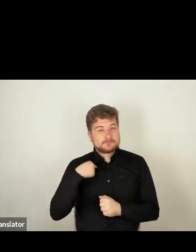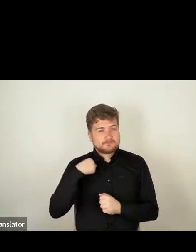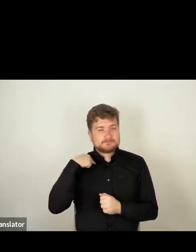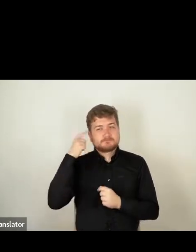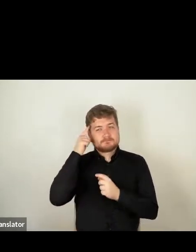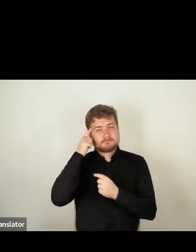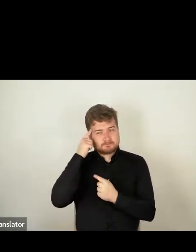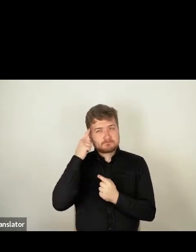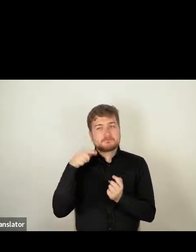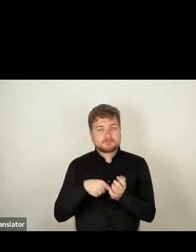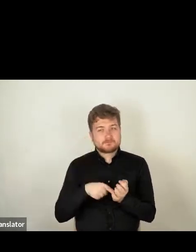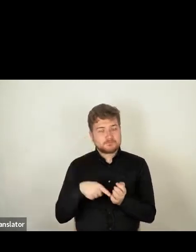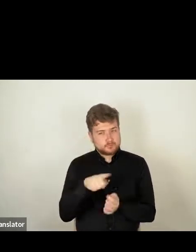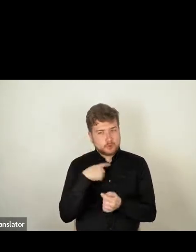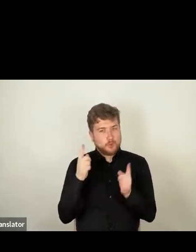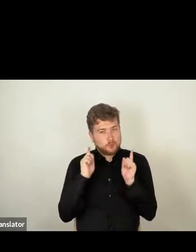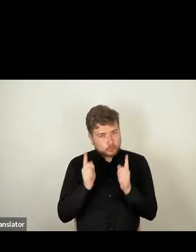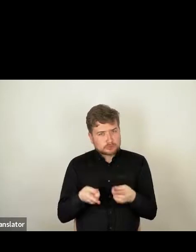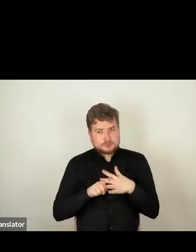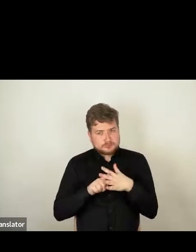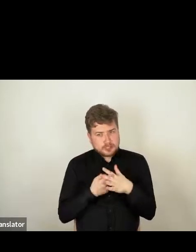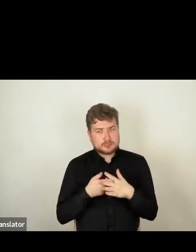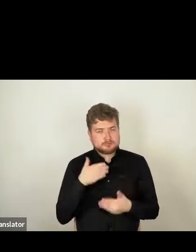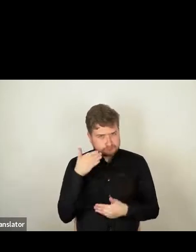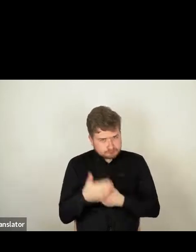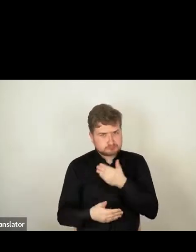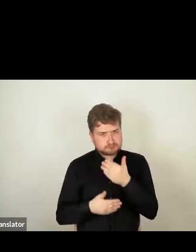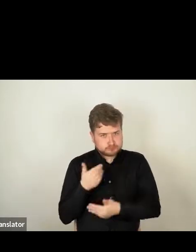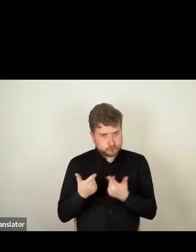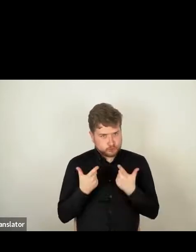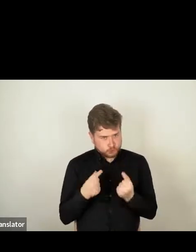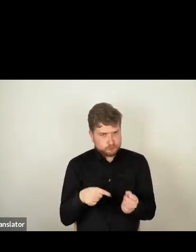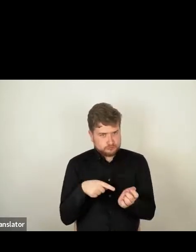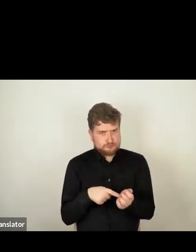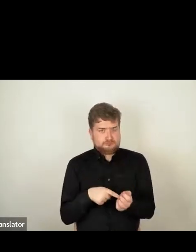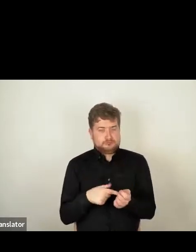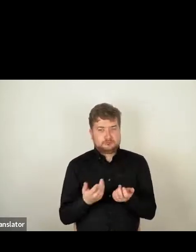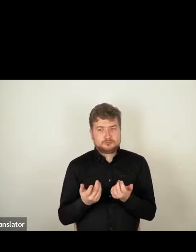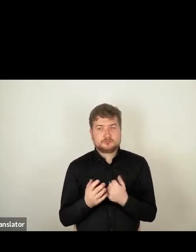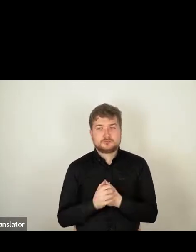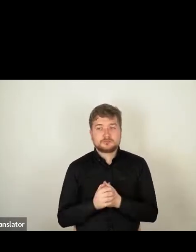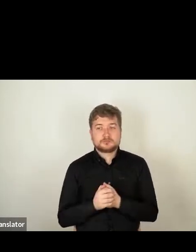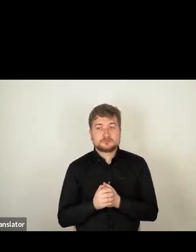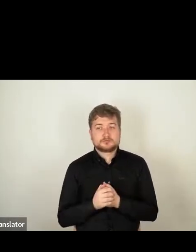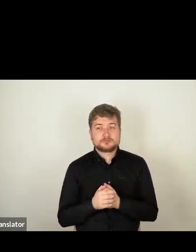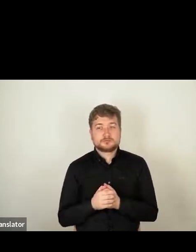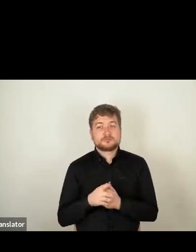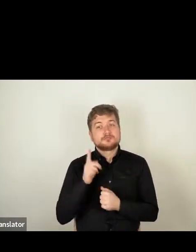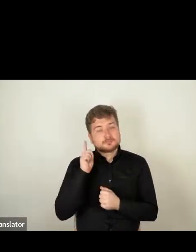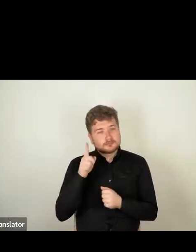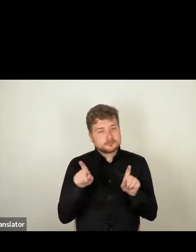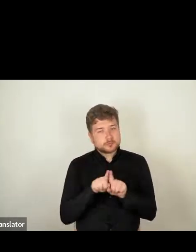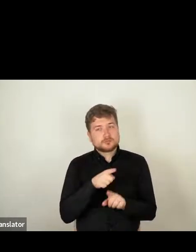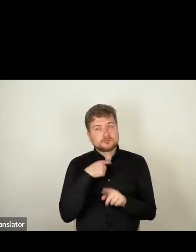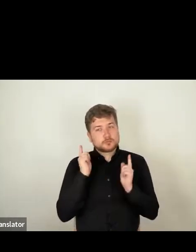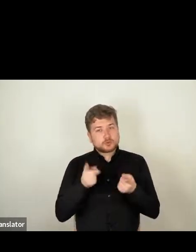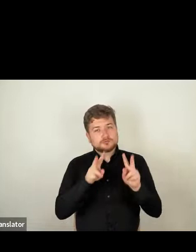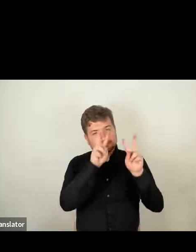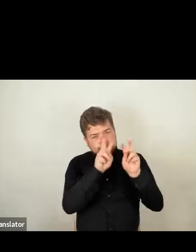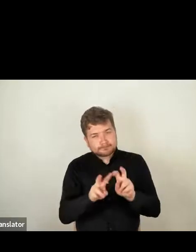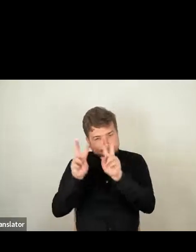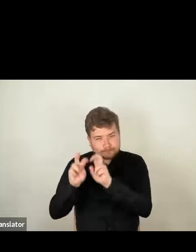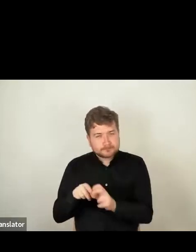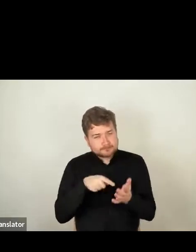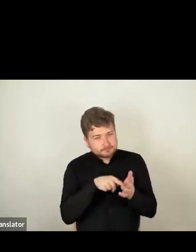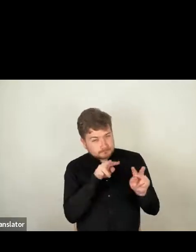to start actually doing. And I think we need to start auditing what's going on. I know it sounds as if there's a big stick and the